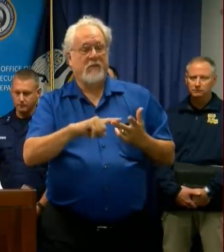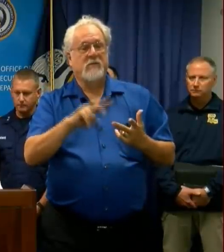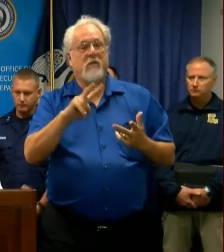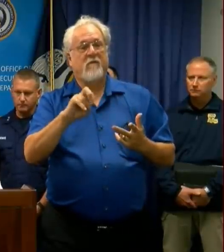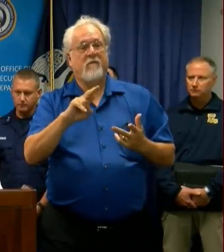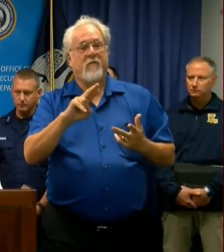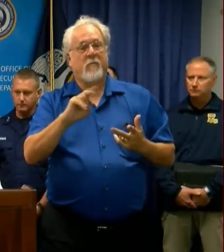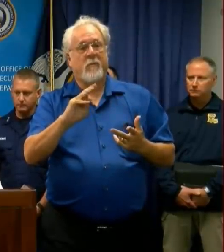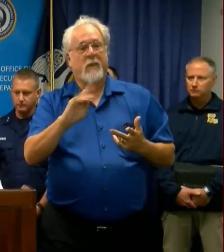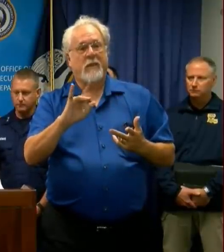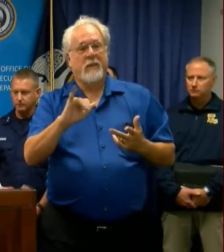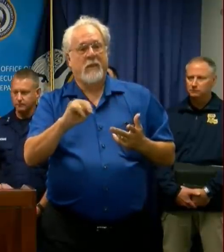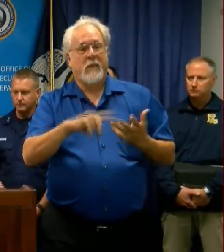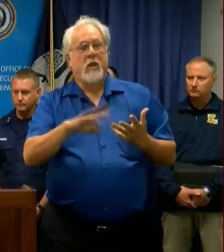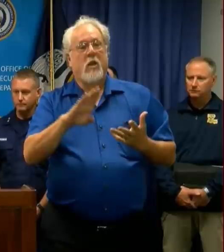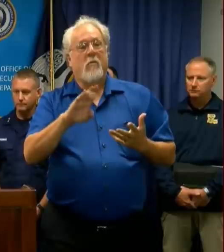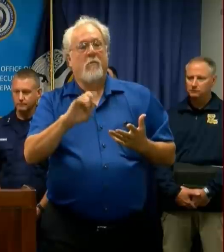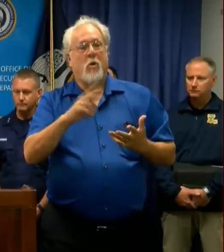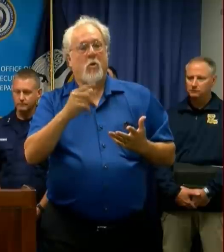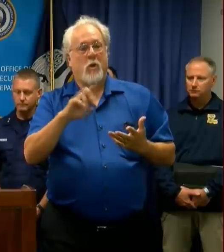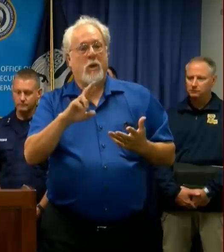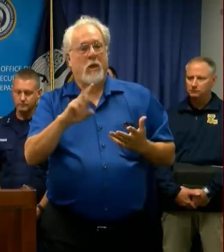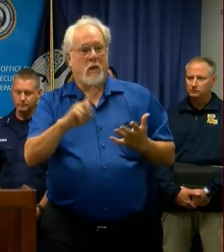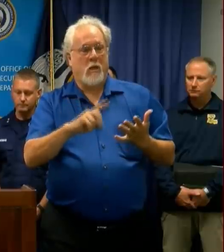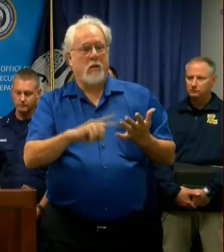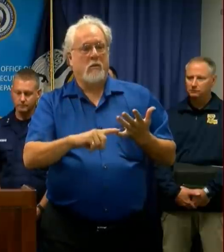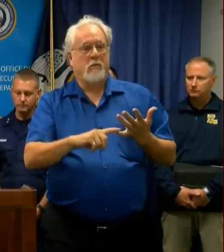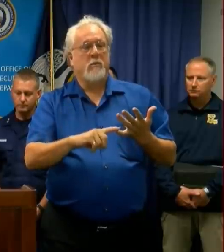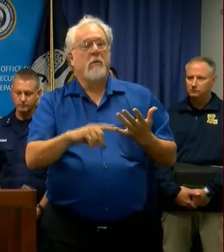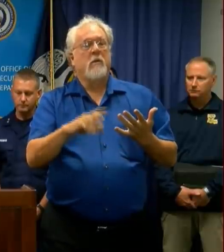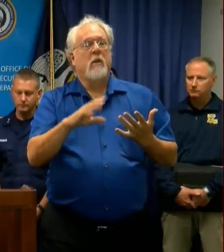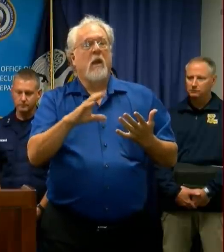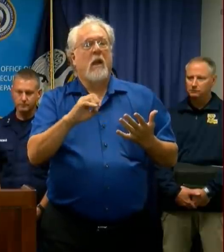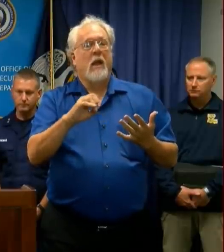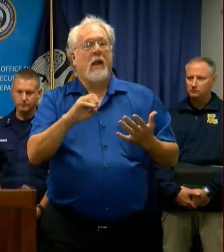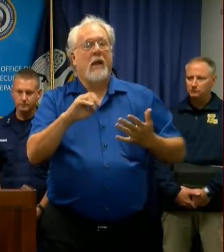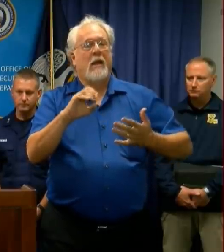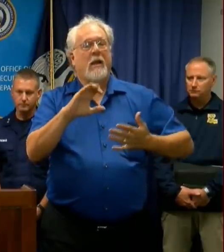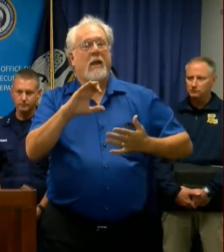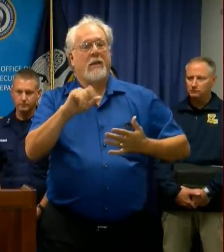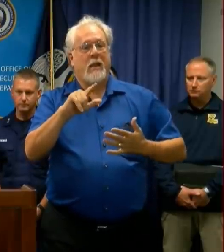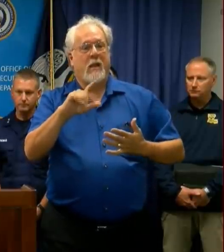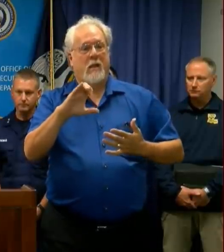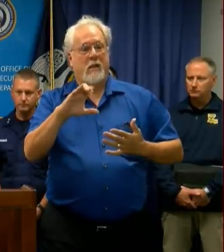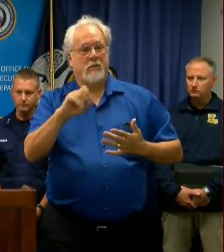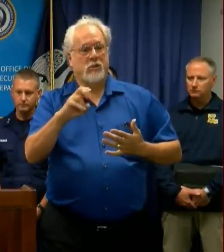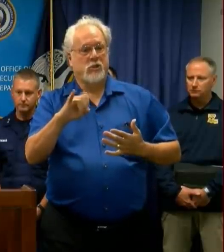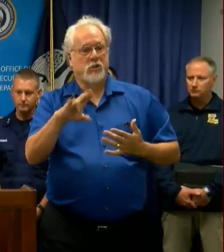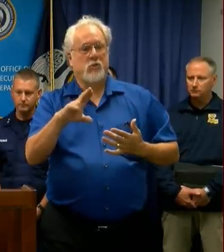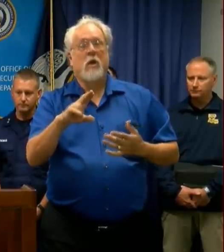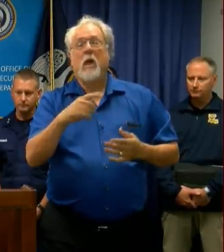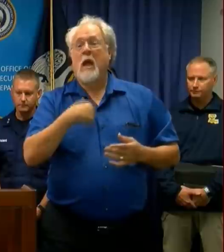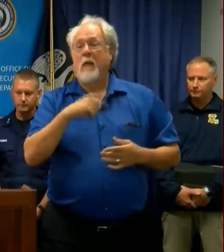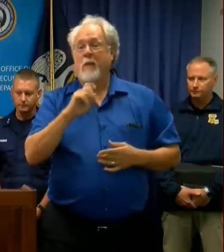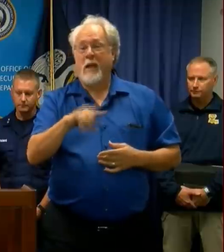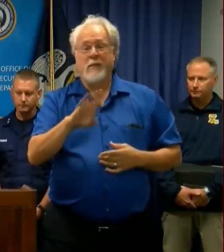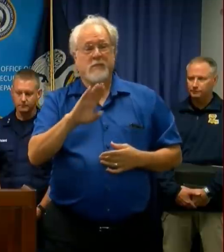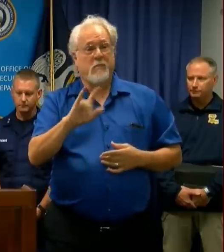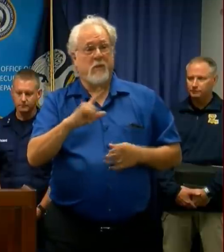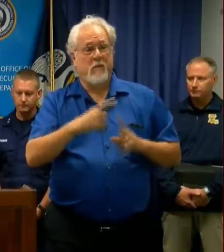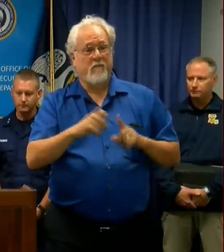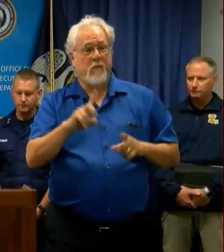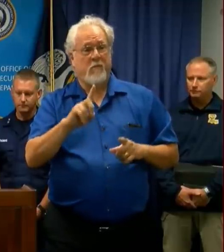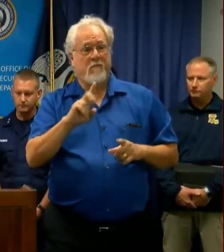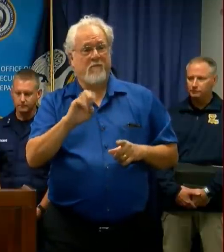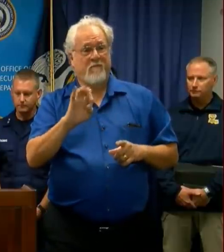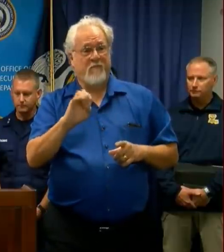Allen, in addition to Cameron and Calcasieu. So at this point in time, I'm going to ask Bill Doran from